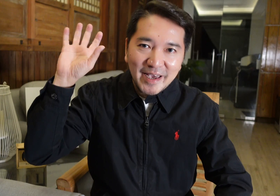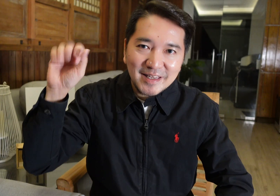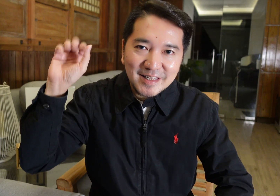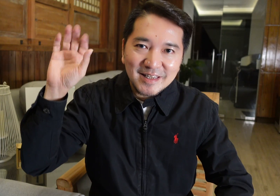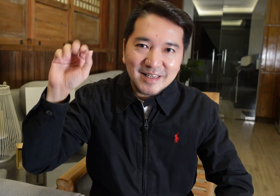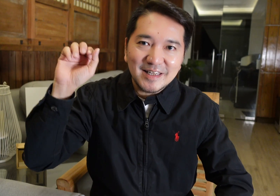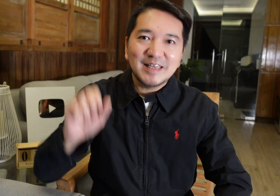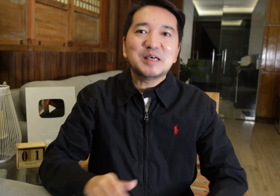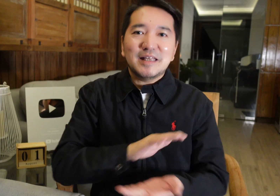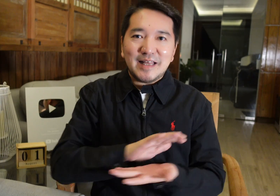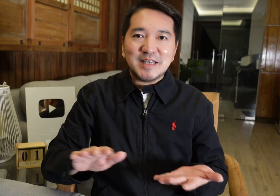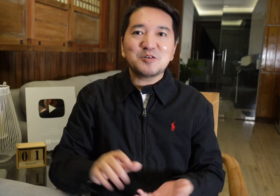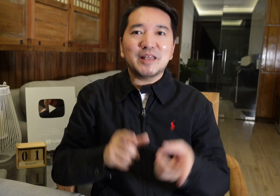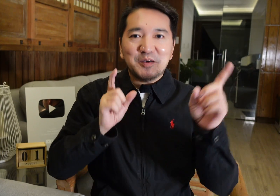Goodbye. Nice to meet you.